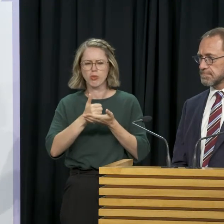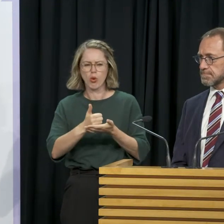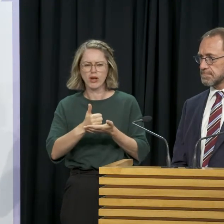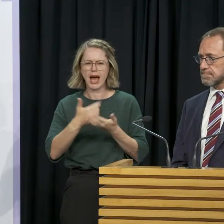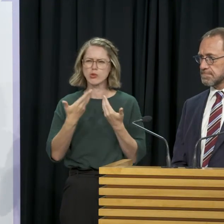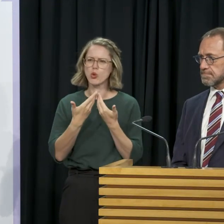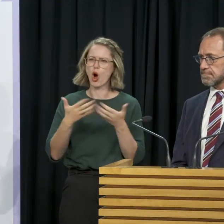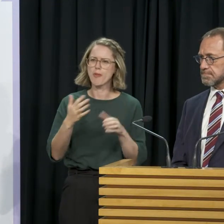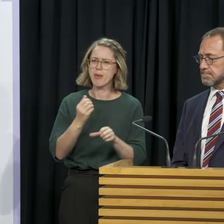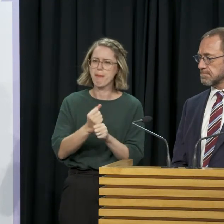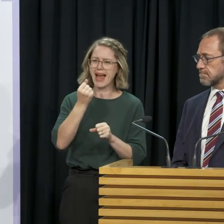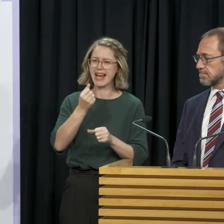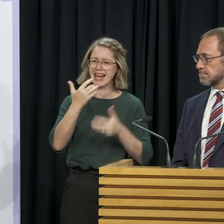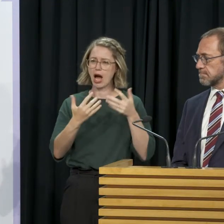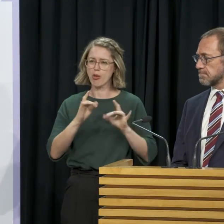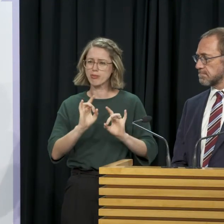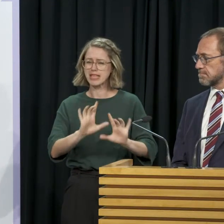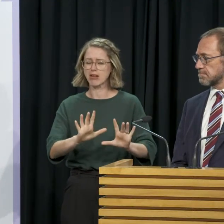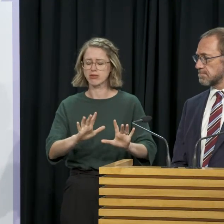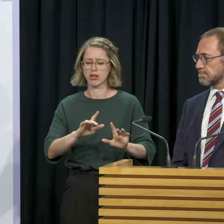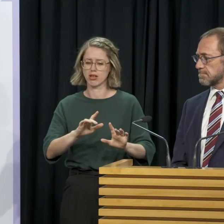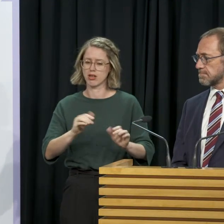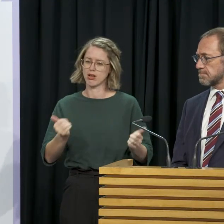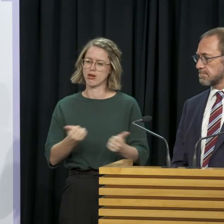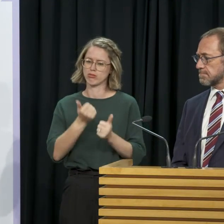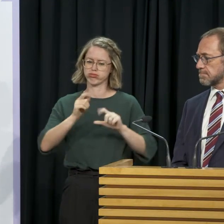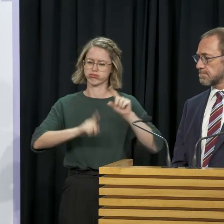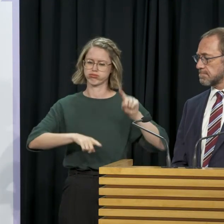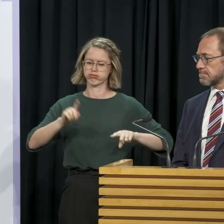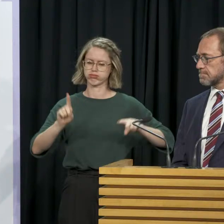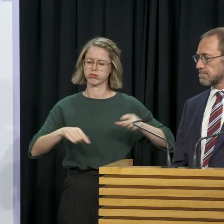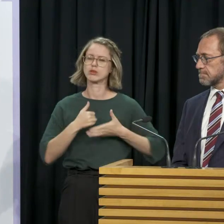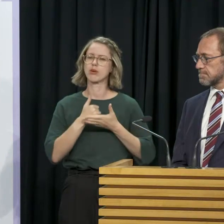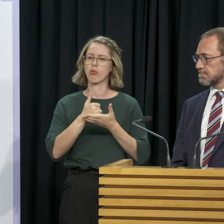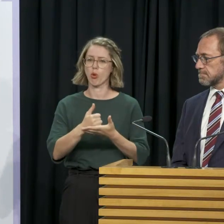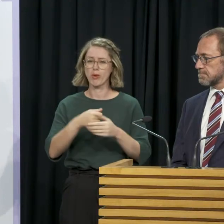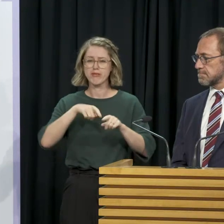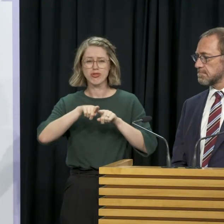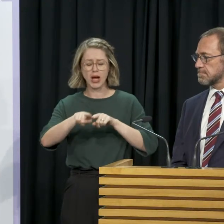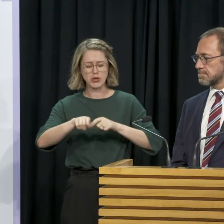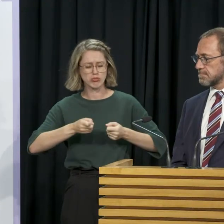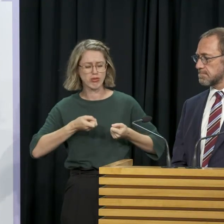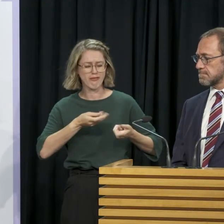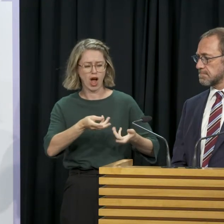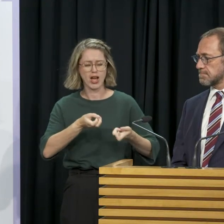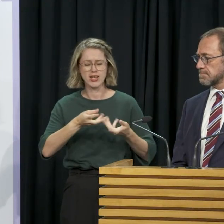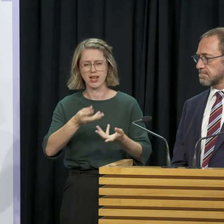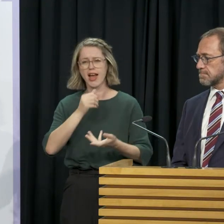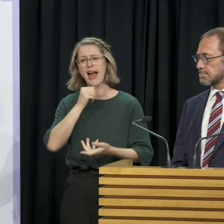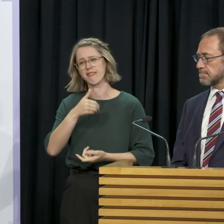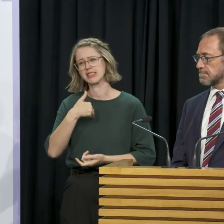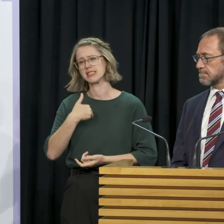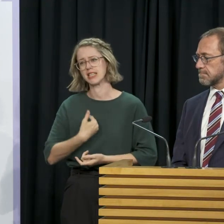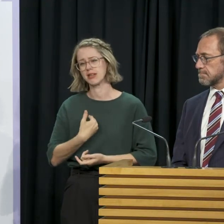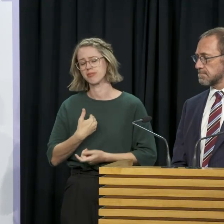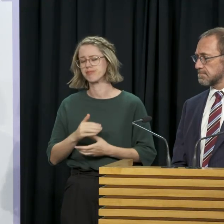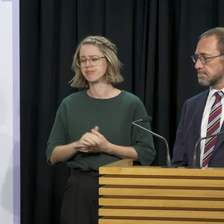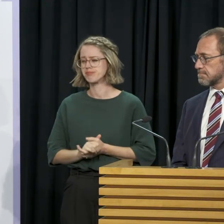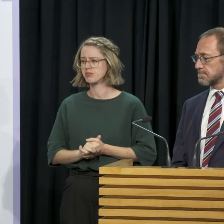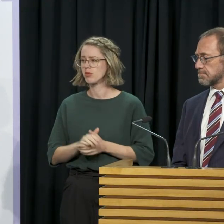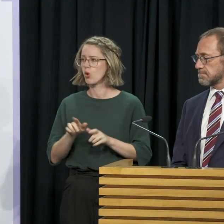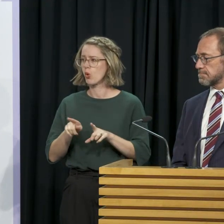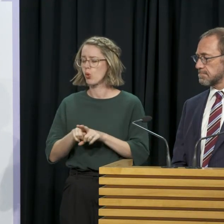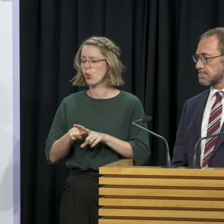bank accounts, a whole range of things that we've tried to make available if that's been needed. And equally, as I